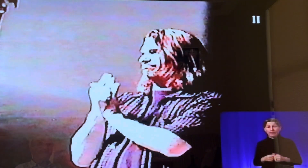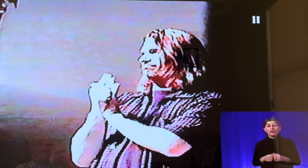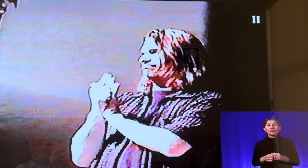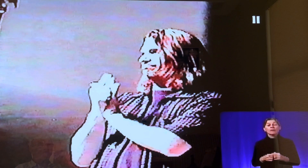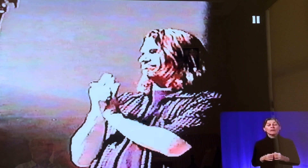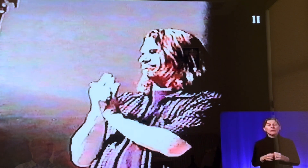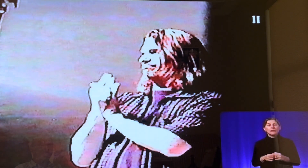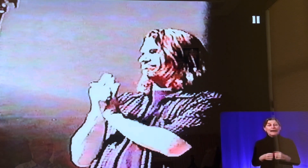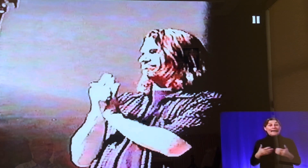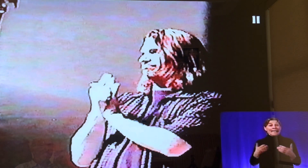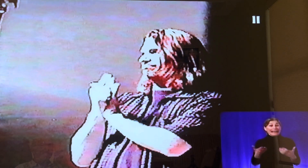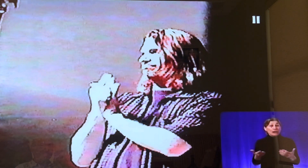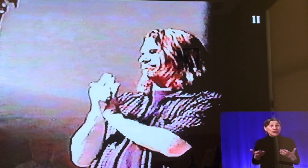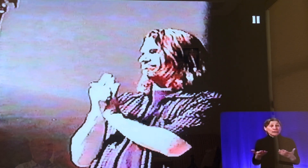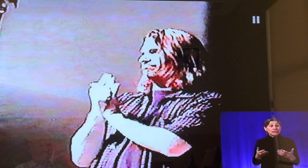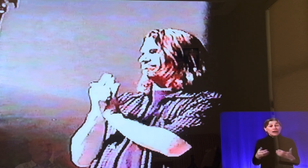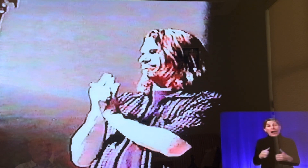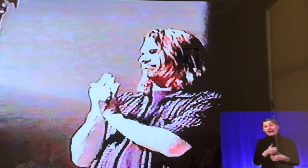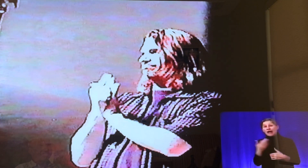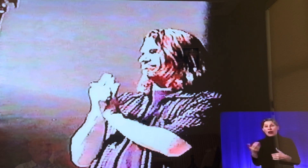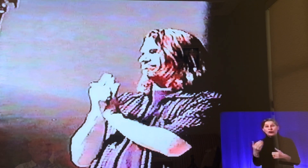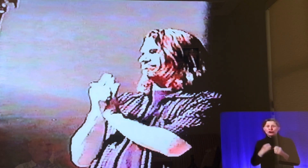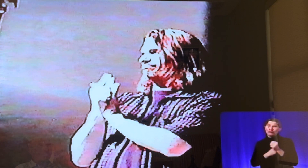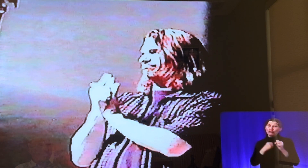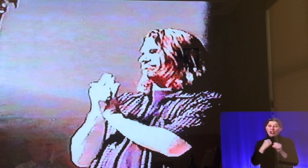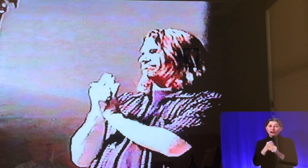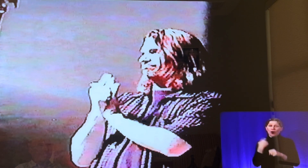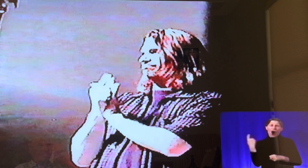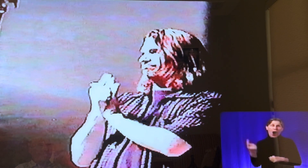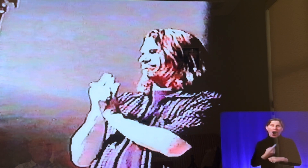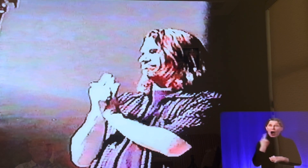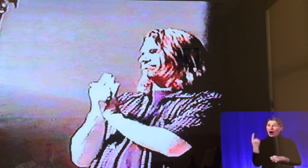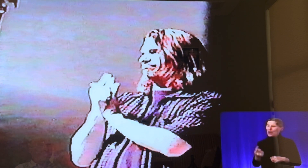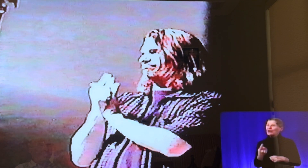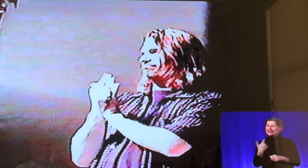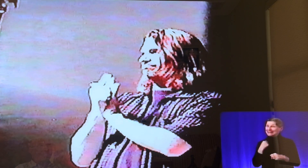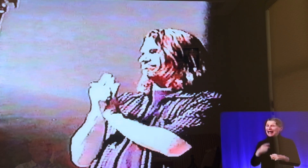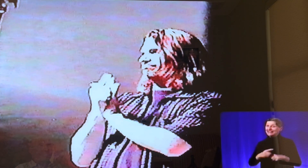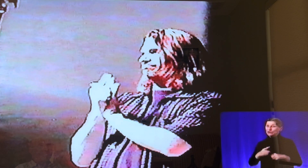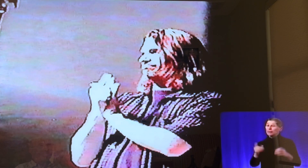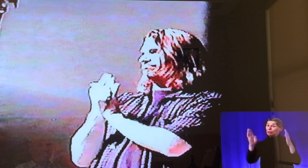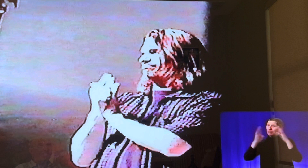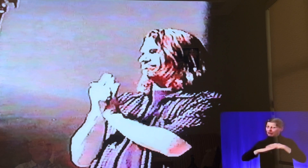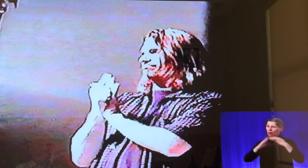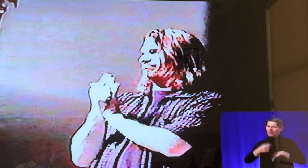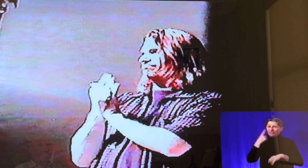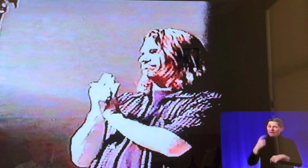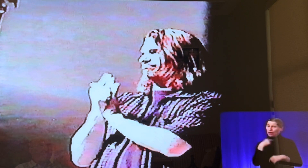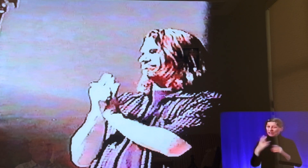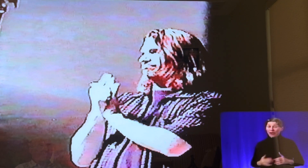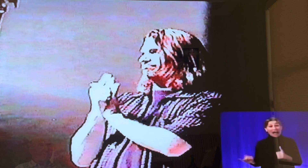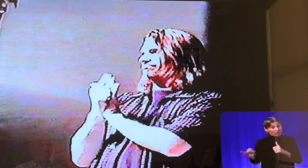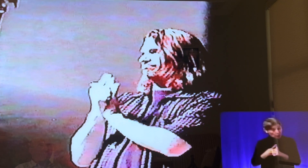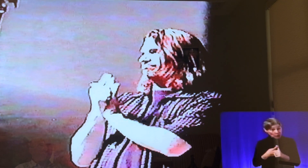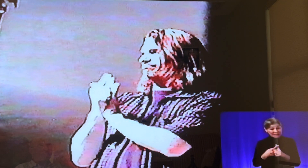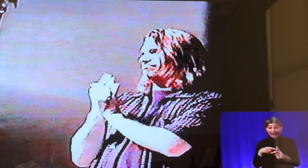Here's another structure that always trips voicers up. At first he says, and it looks like he's saying it's true,